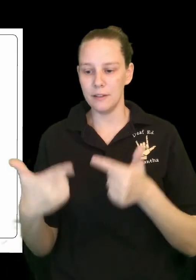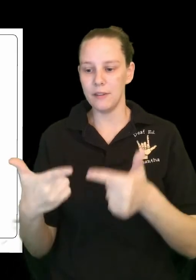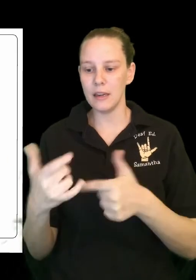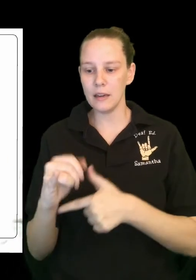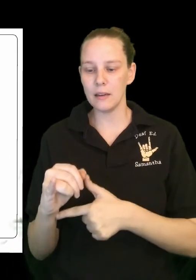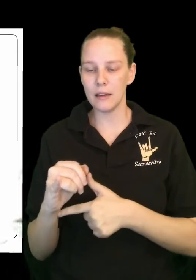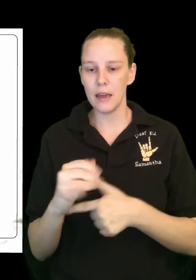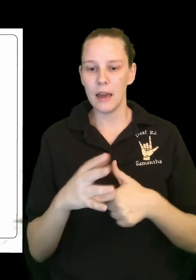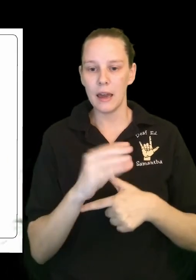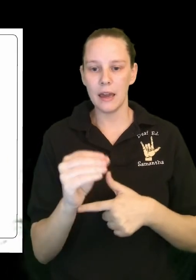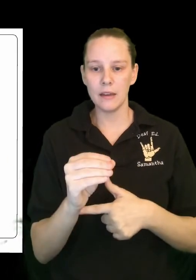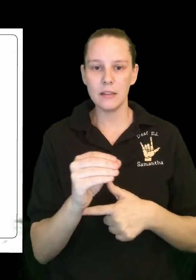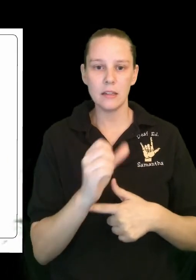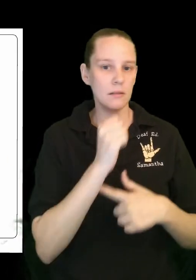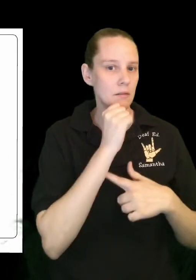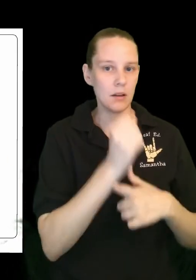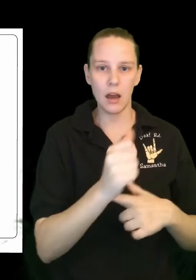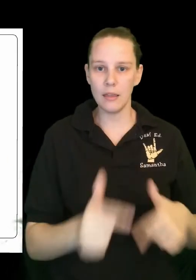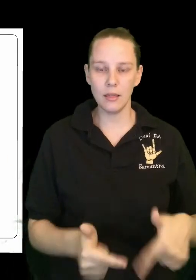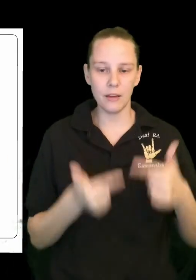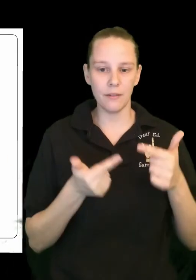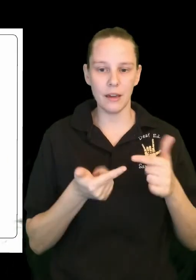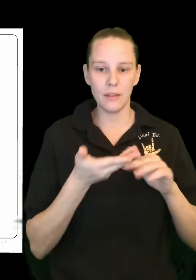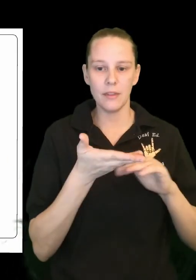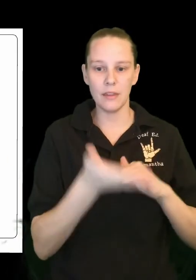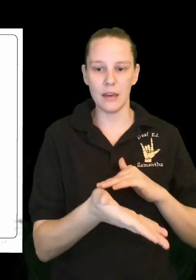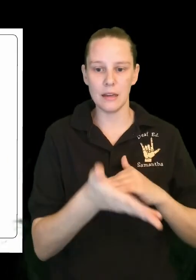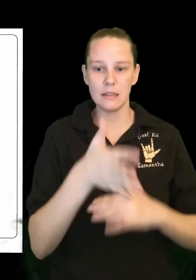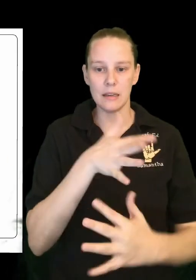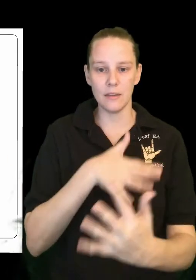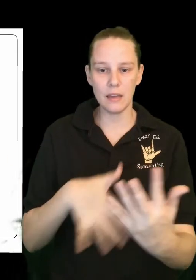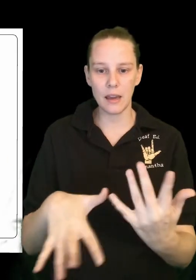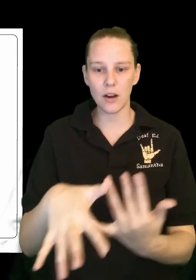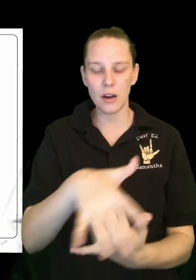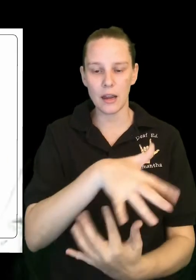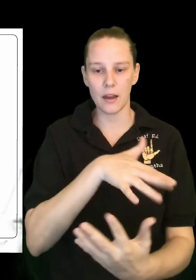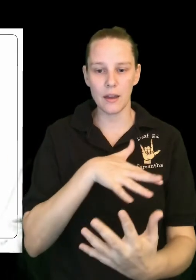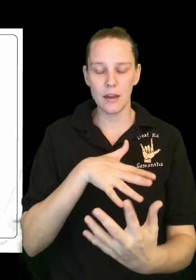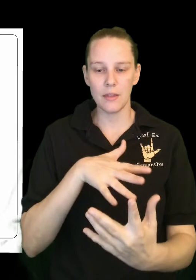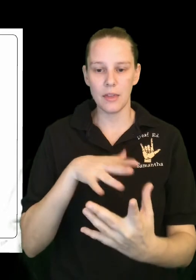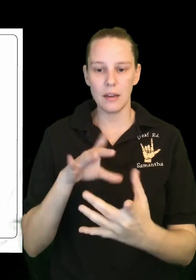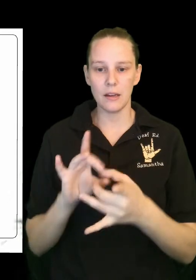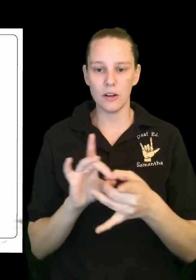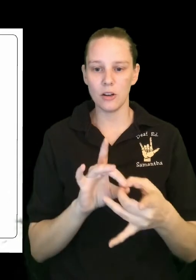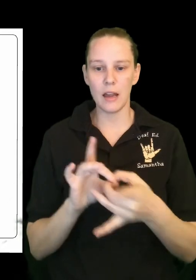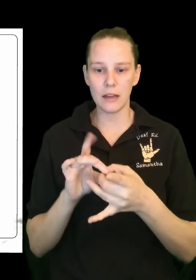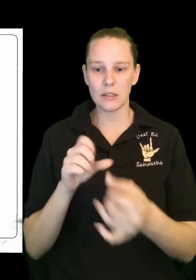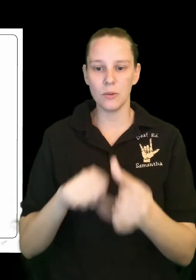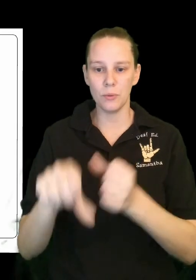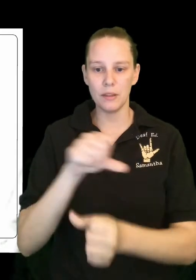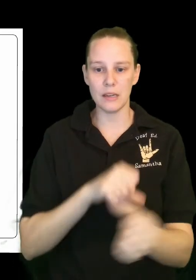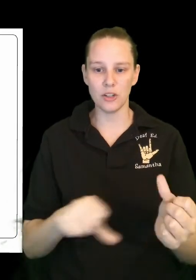living and non-living things in the area that interact with each